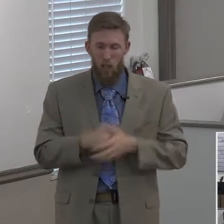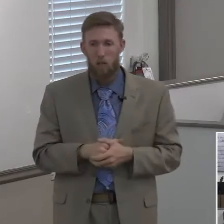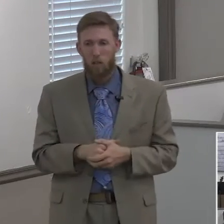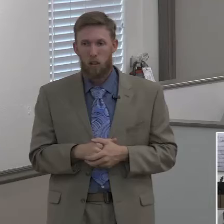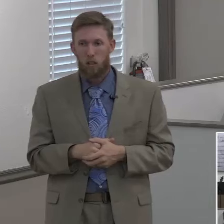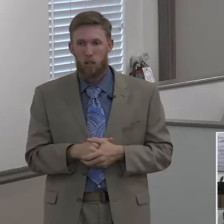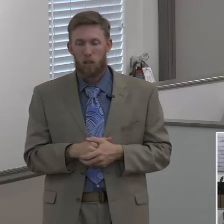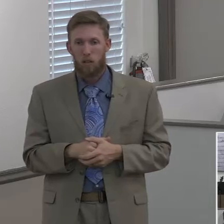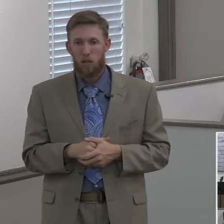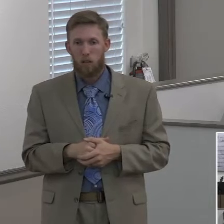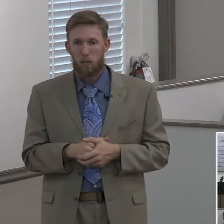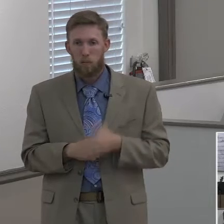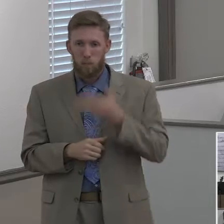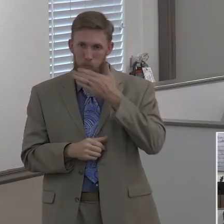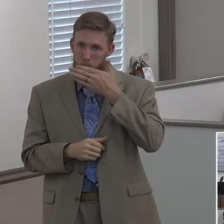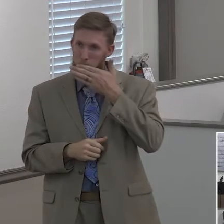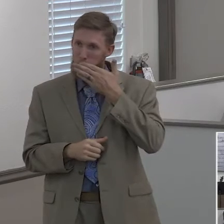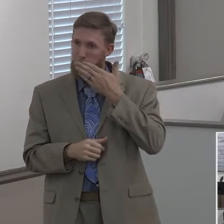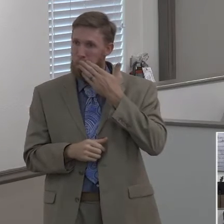the infirmities of the weak